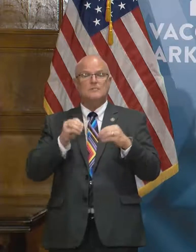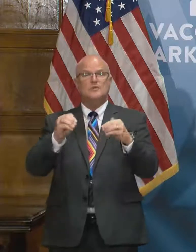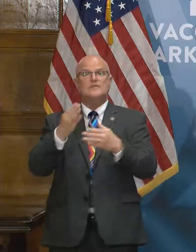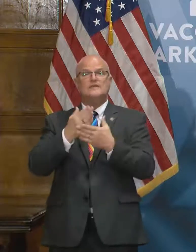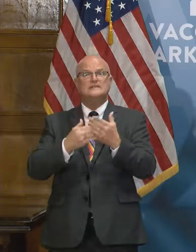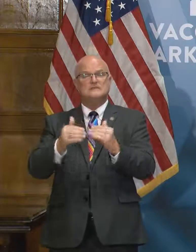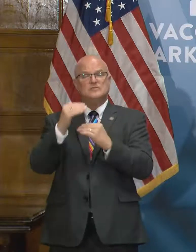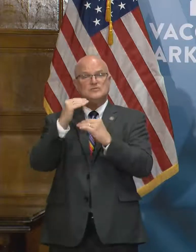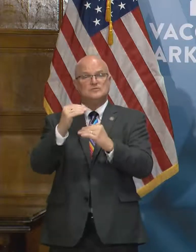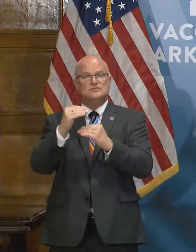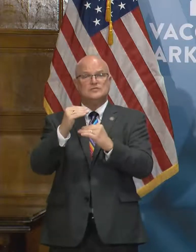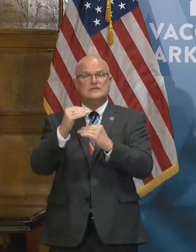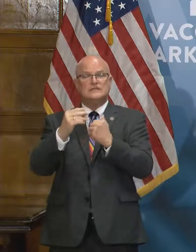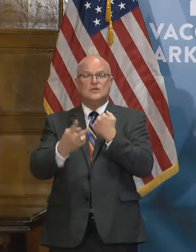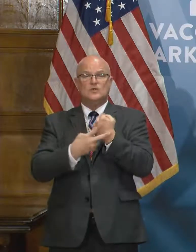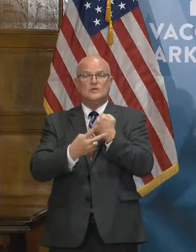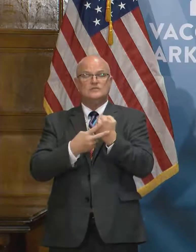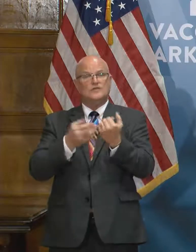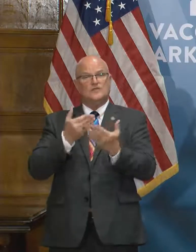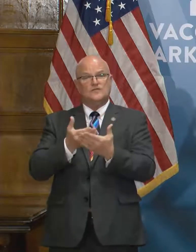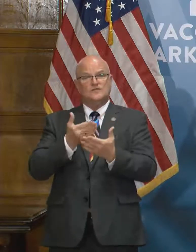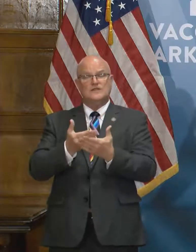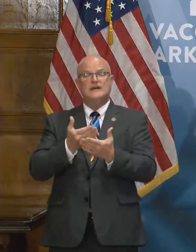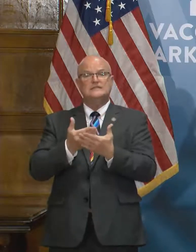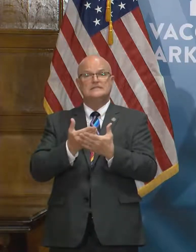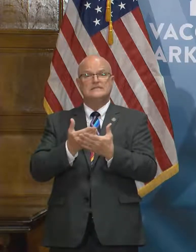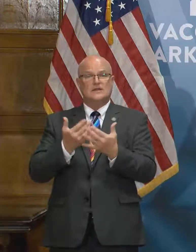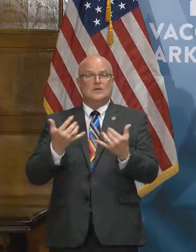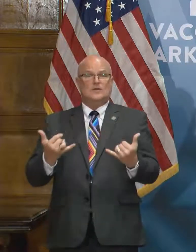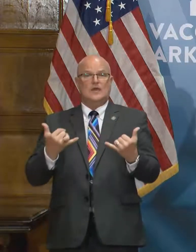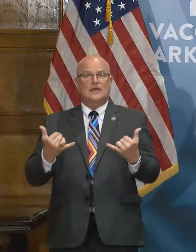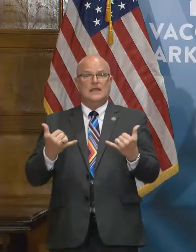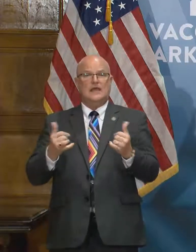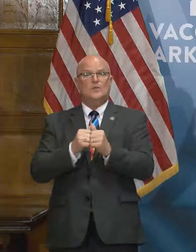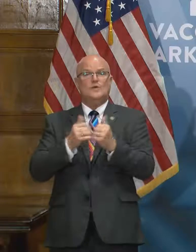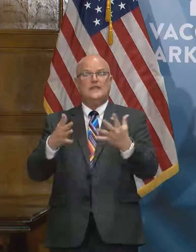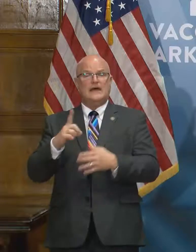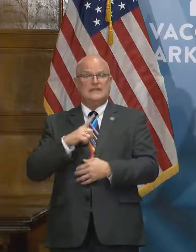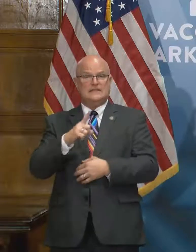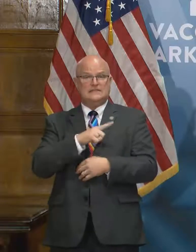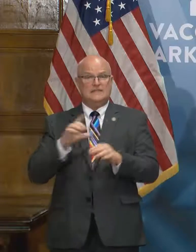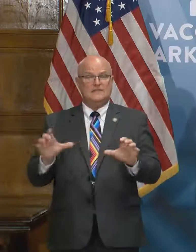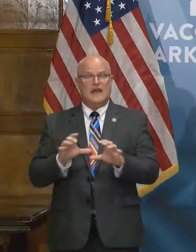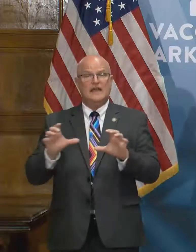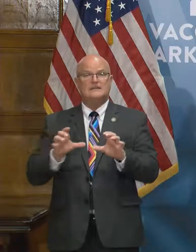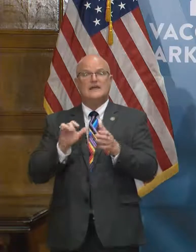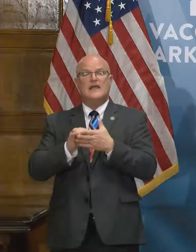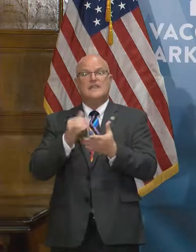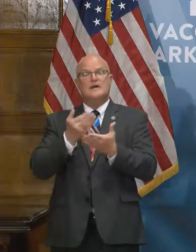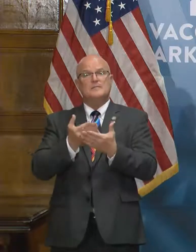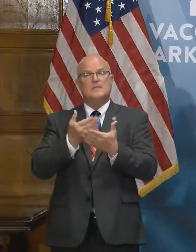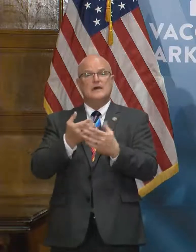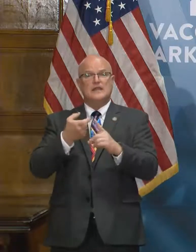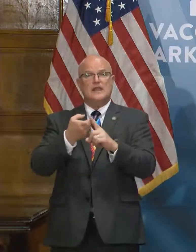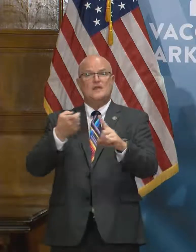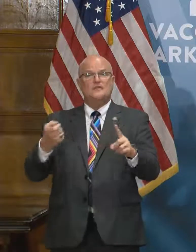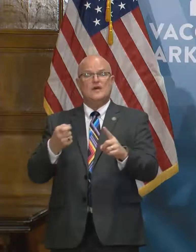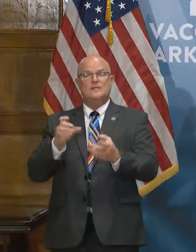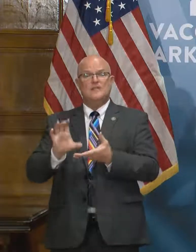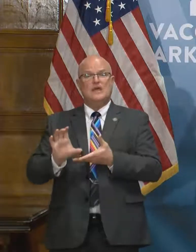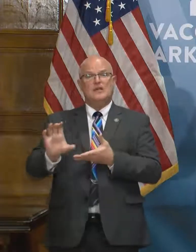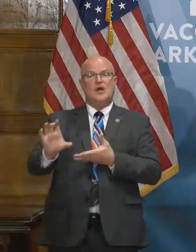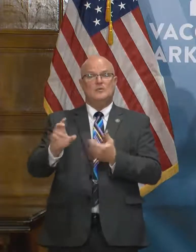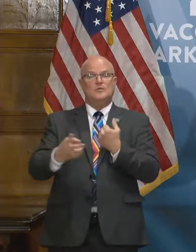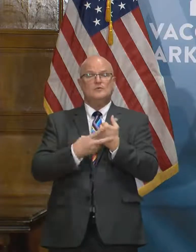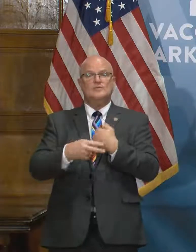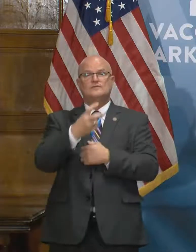some restricted reserve funds. Right now, without legislative action, the money from the allotment